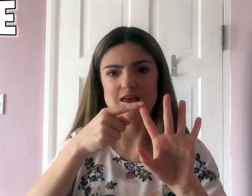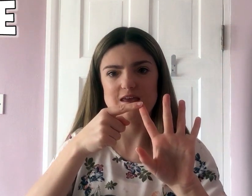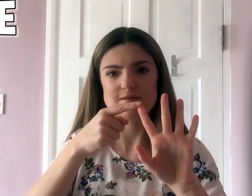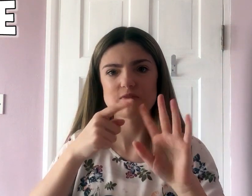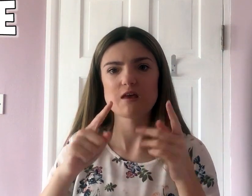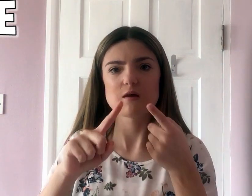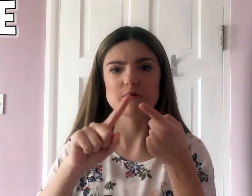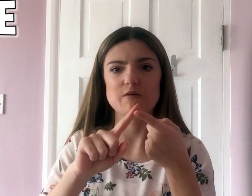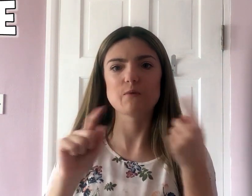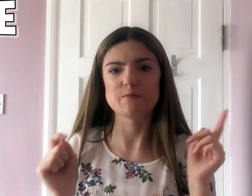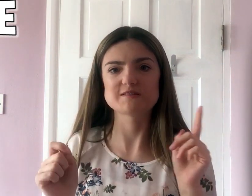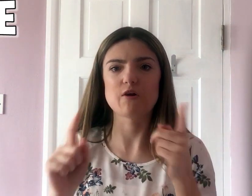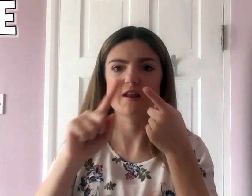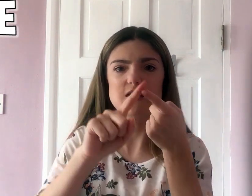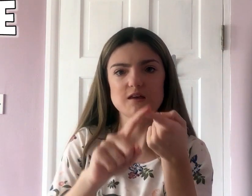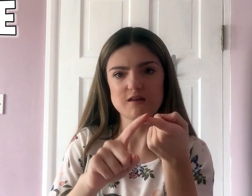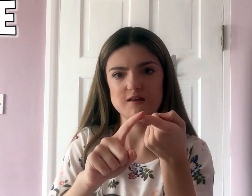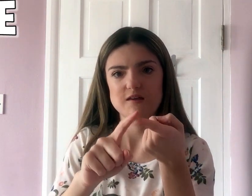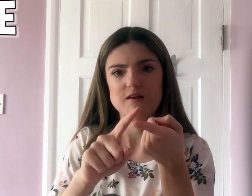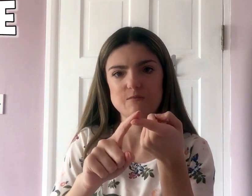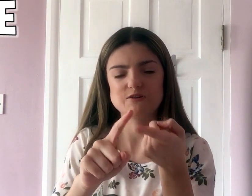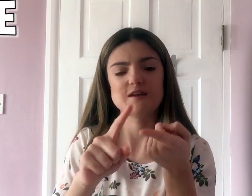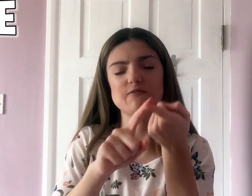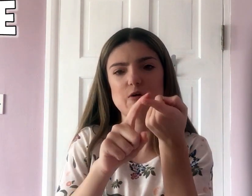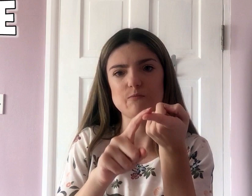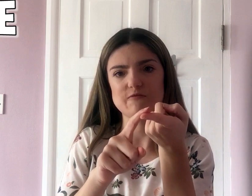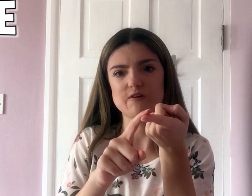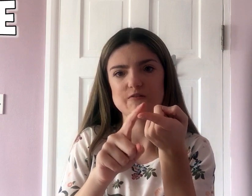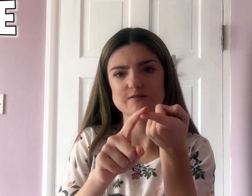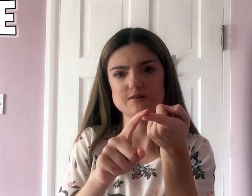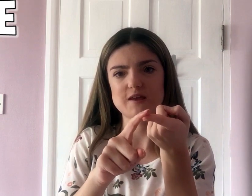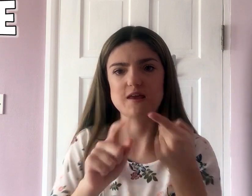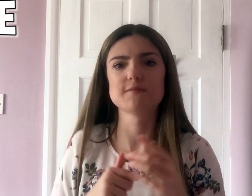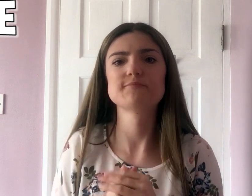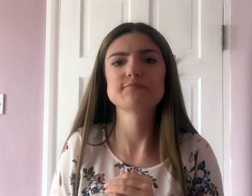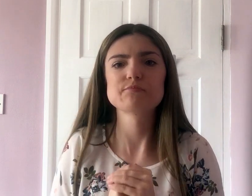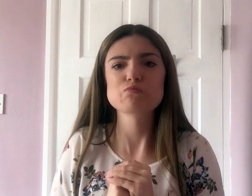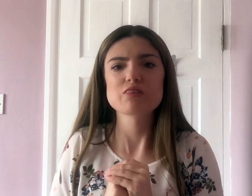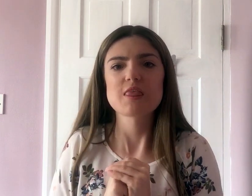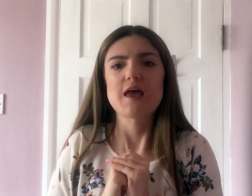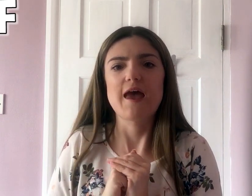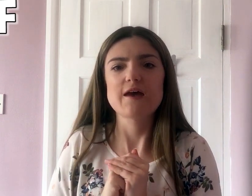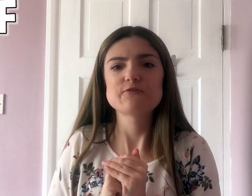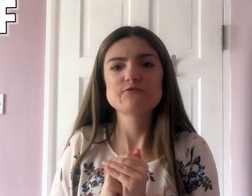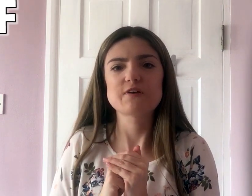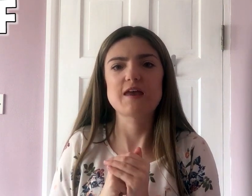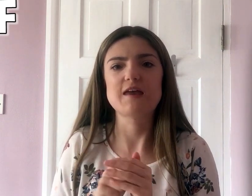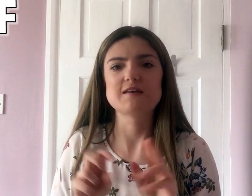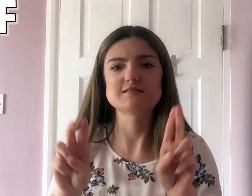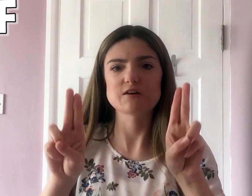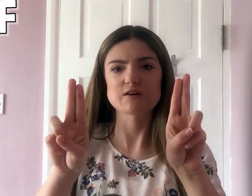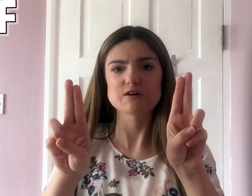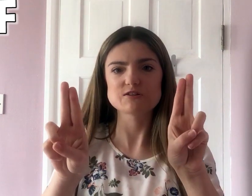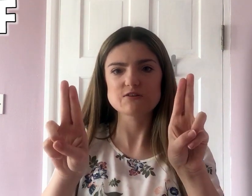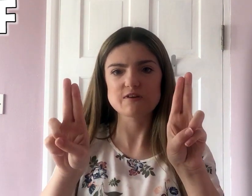E, but when we sign it, we just have our one finger out, so E. F is two